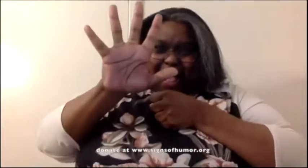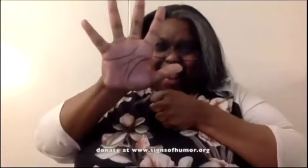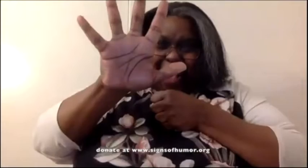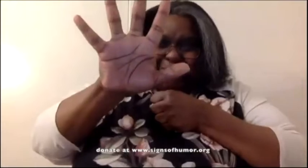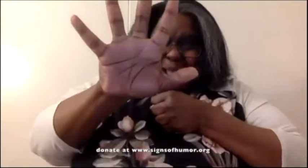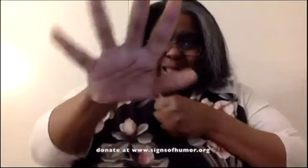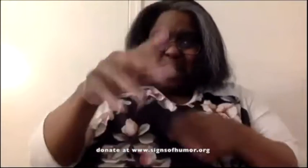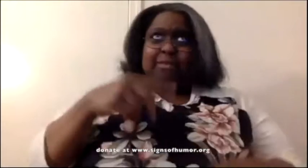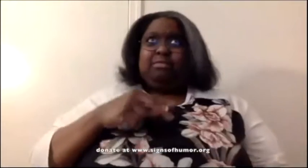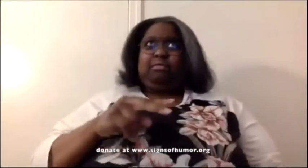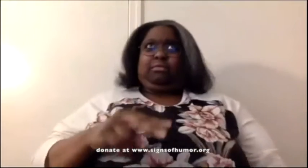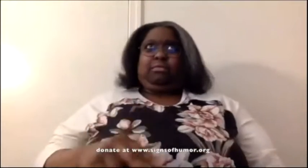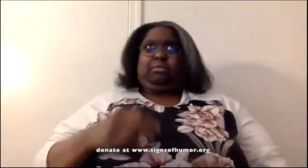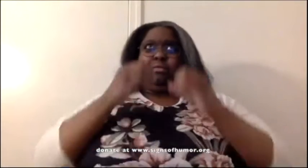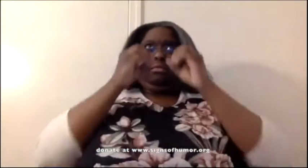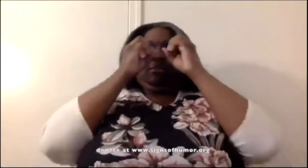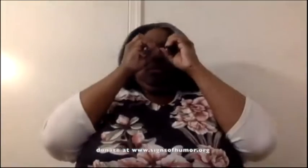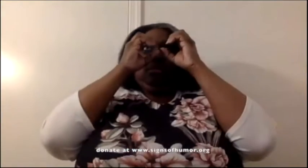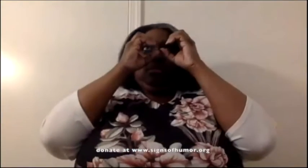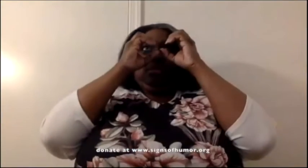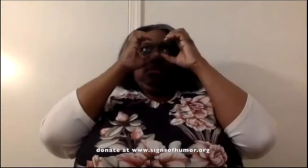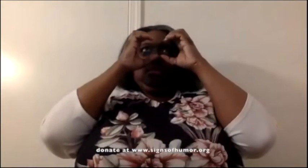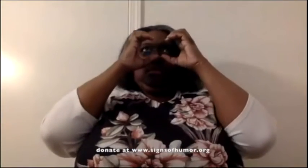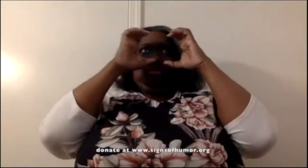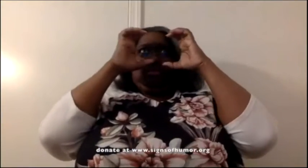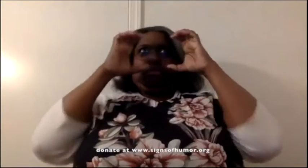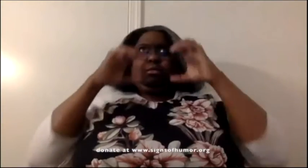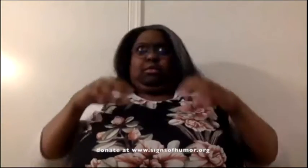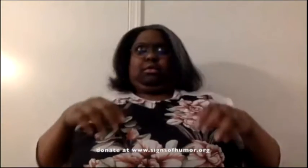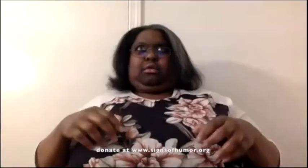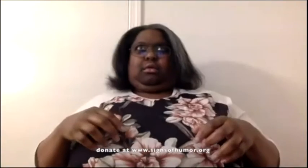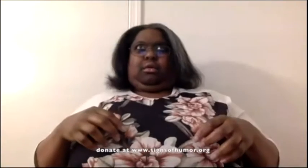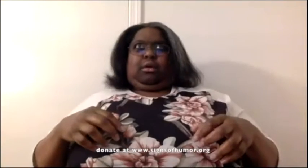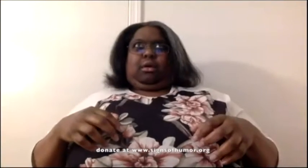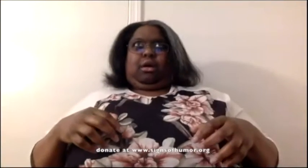up to me and tries to lay on my head.